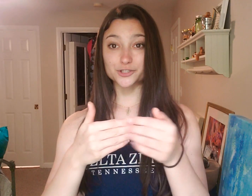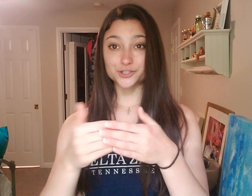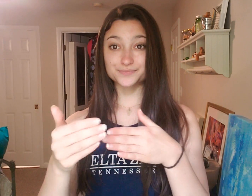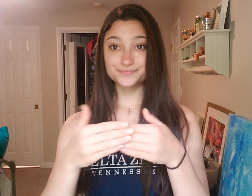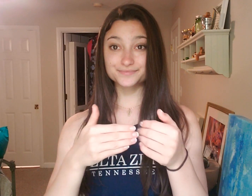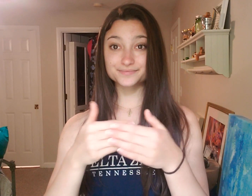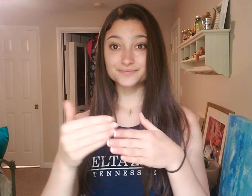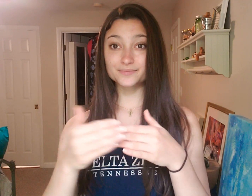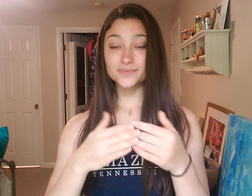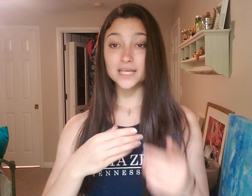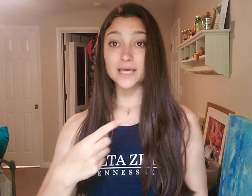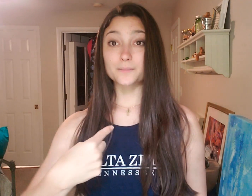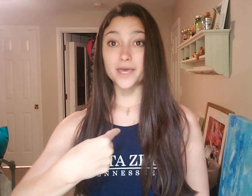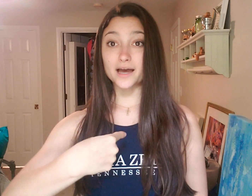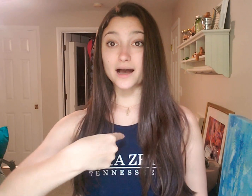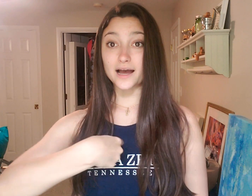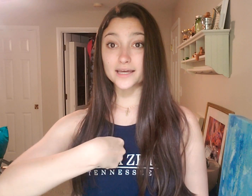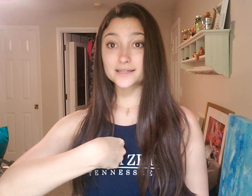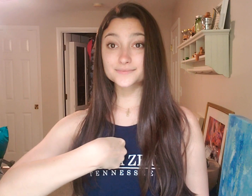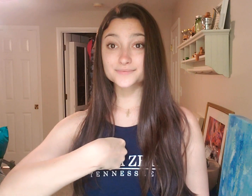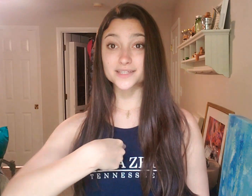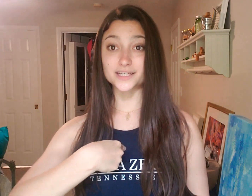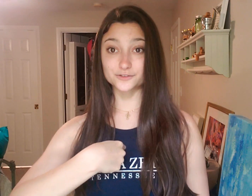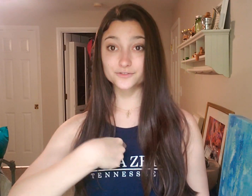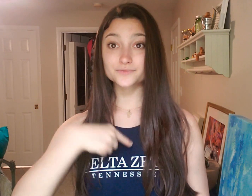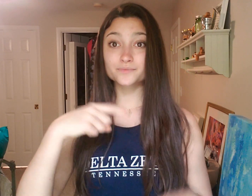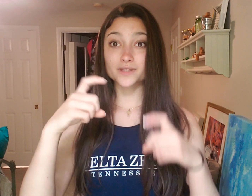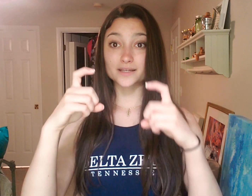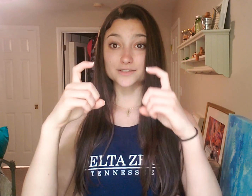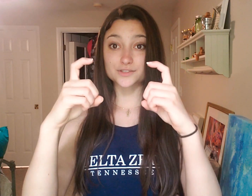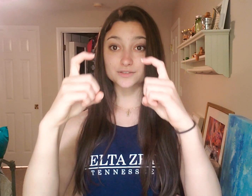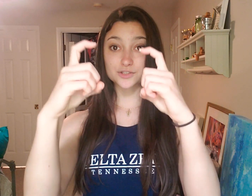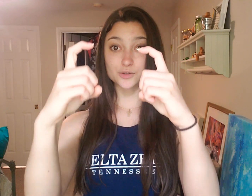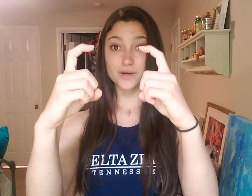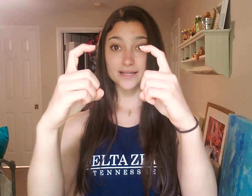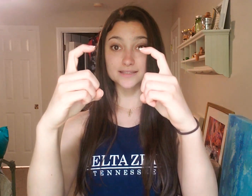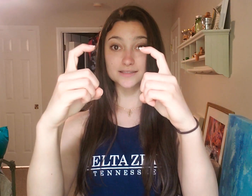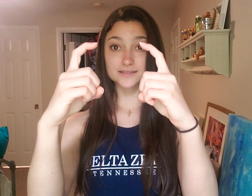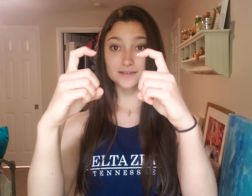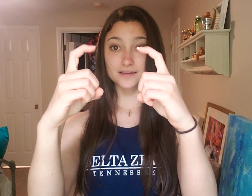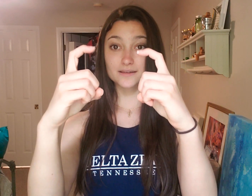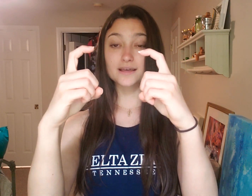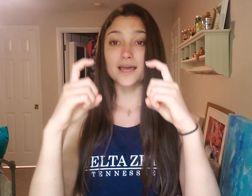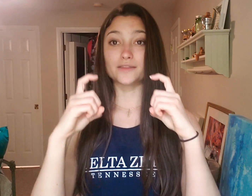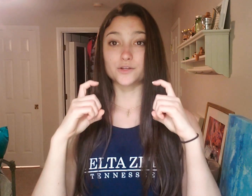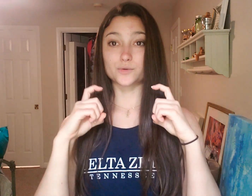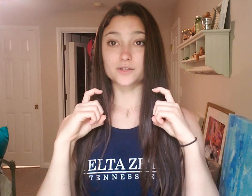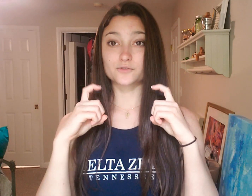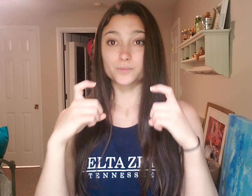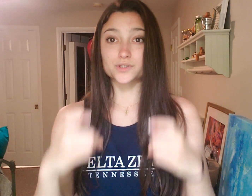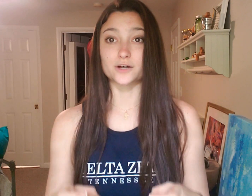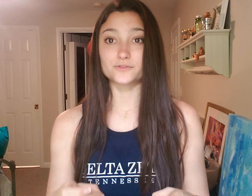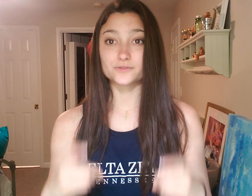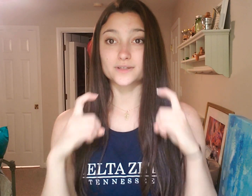measure, may I give, is two X's, and then you give from yourself.